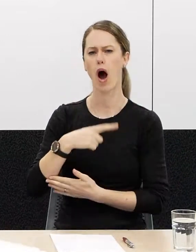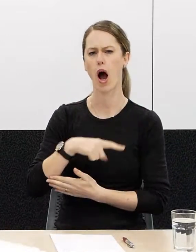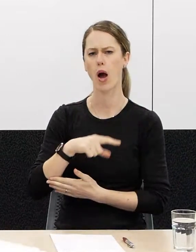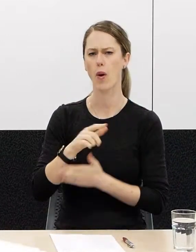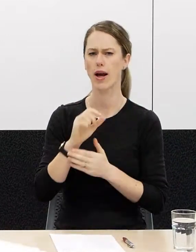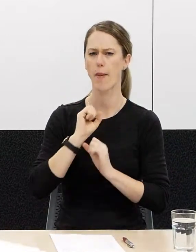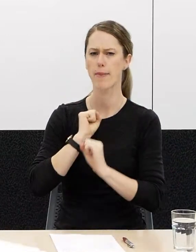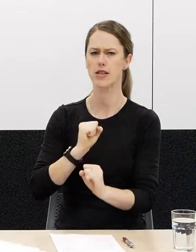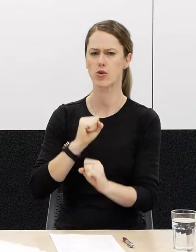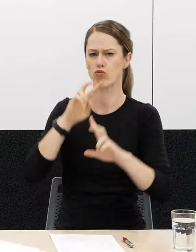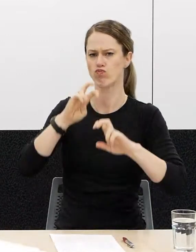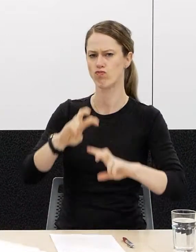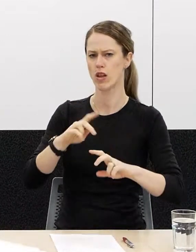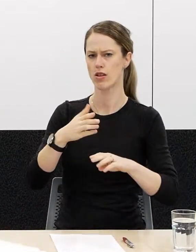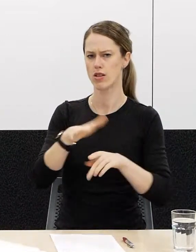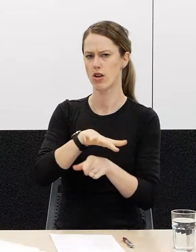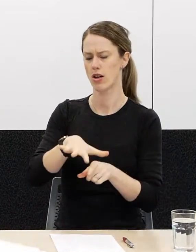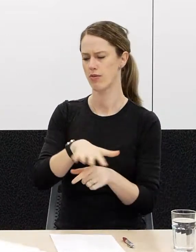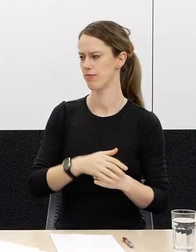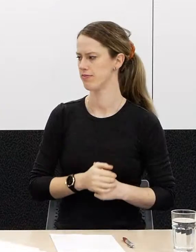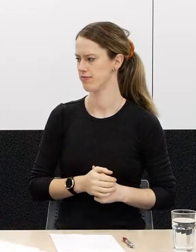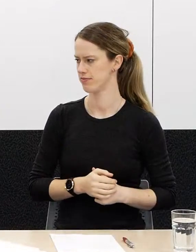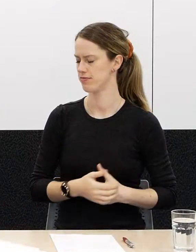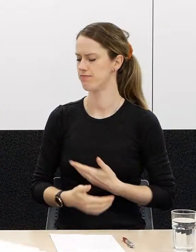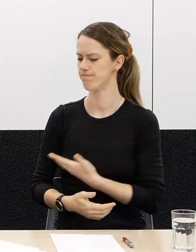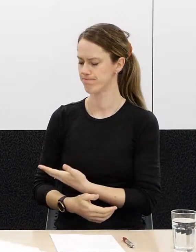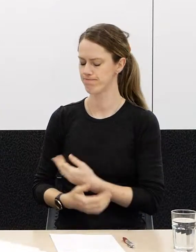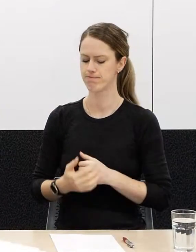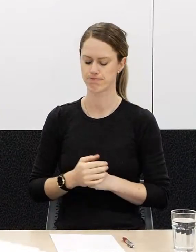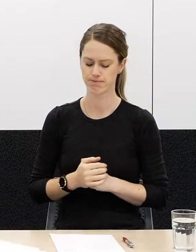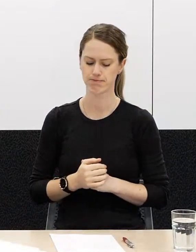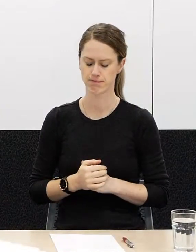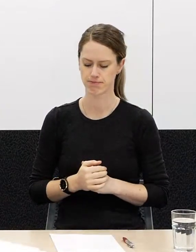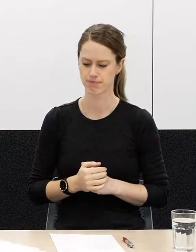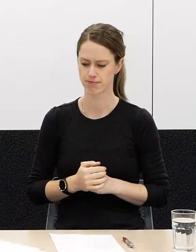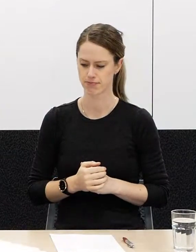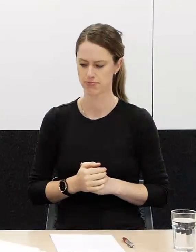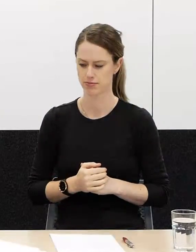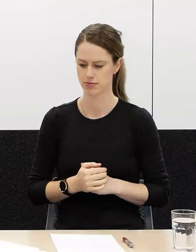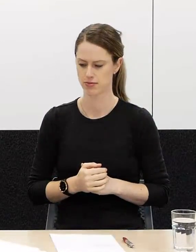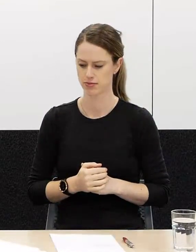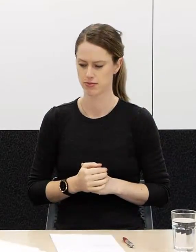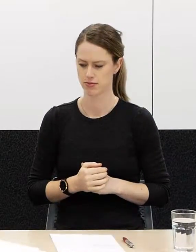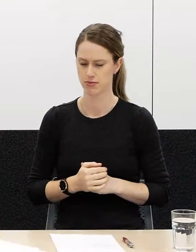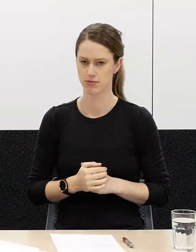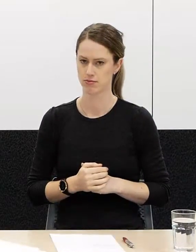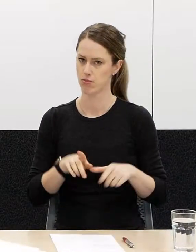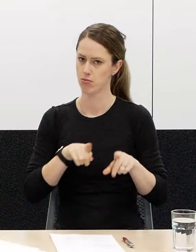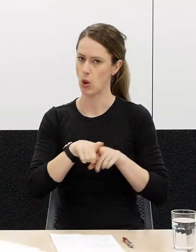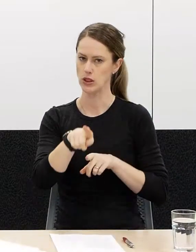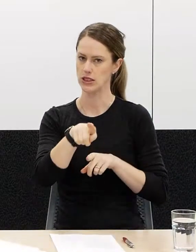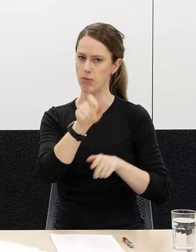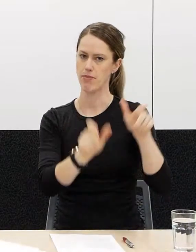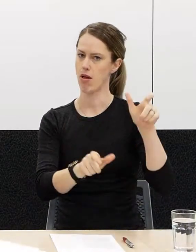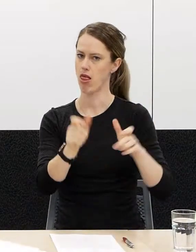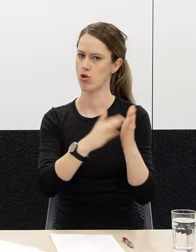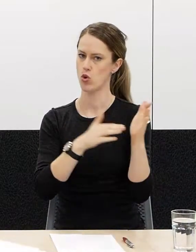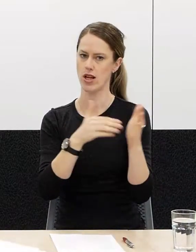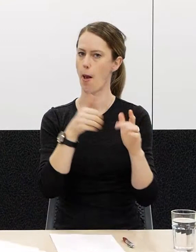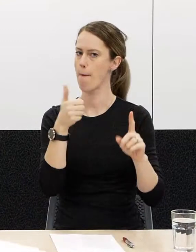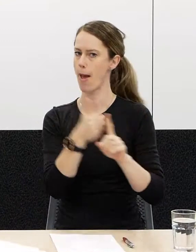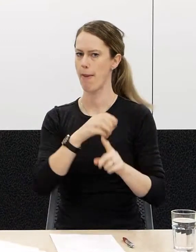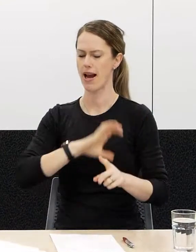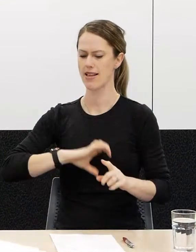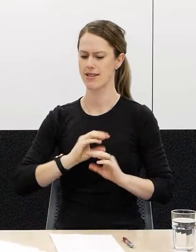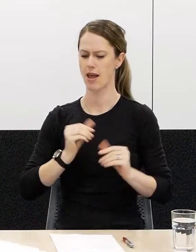so committed to doing this work. So as Dawn said, of course, just about everybody is touched by cancer in some